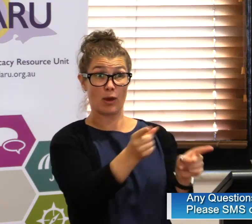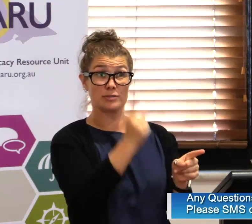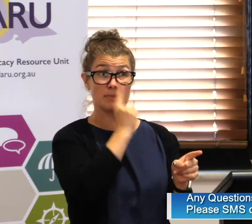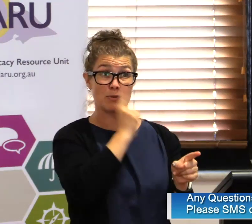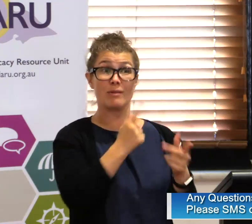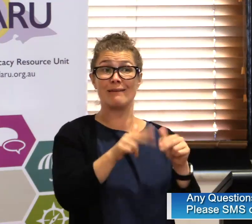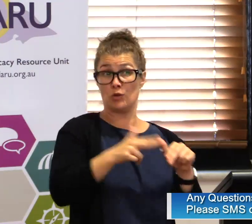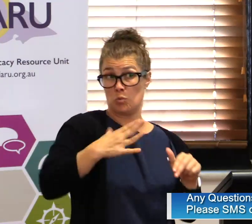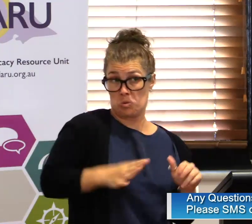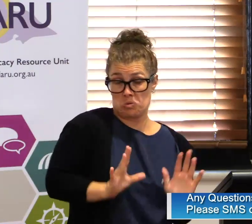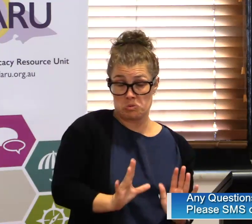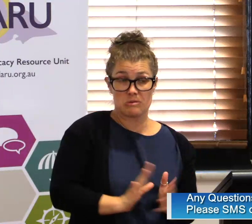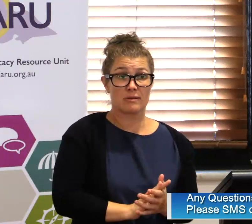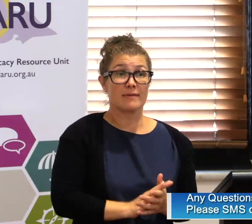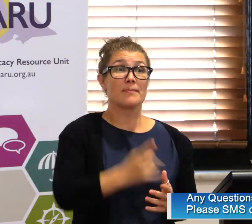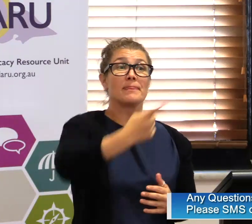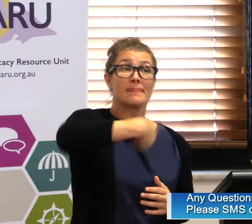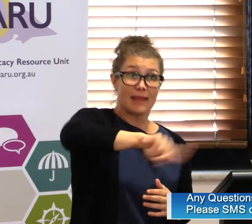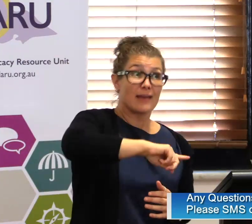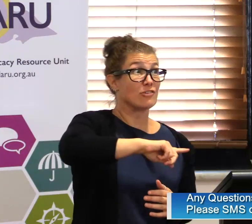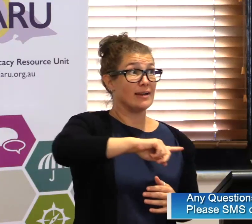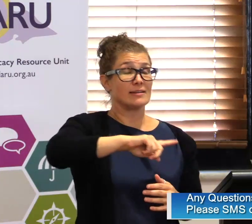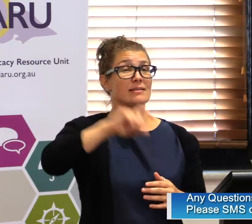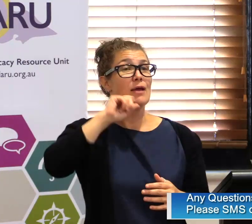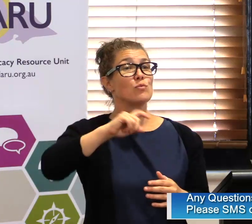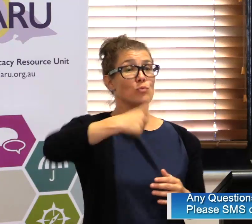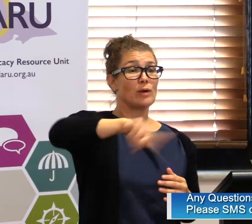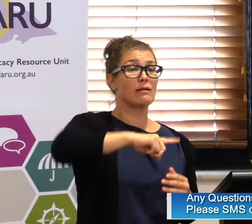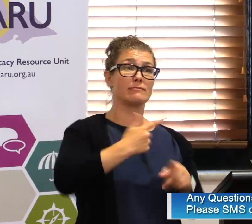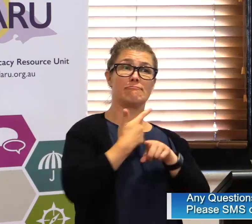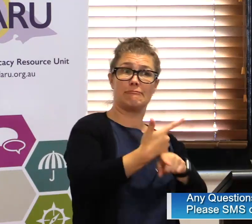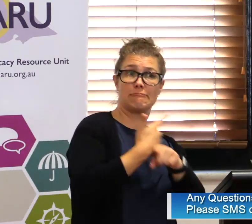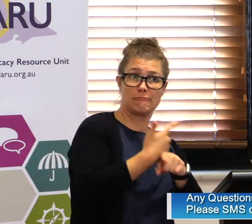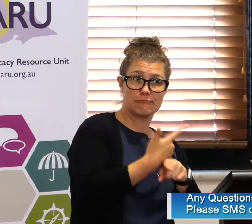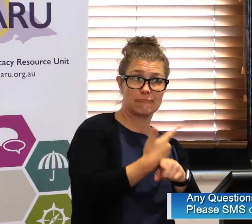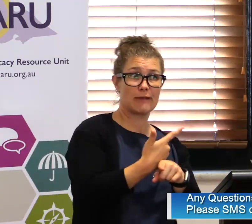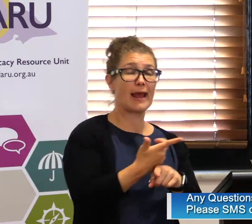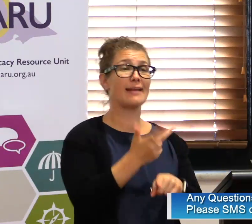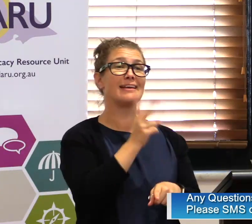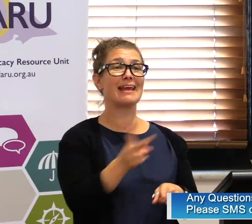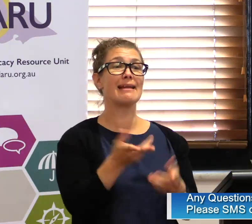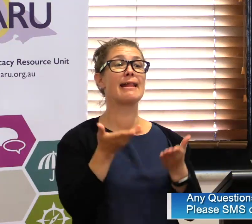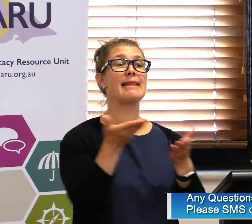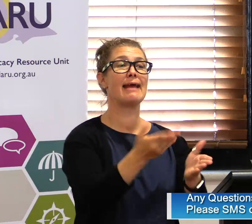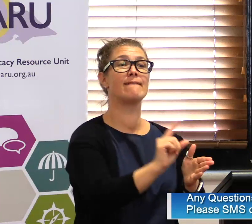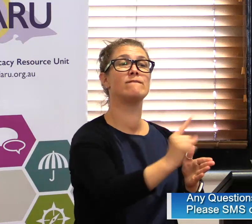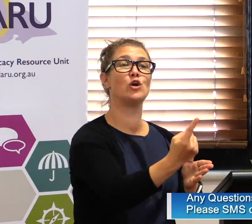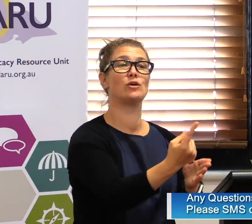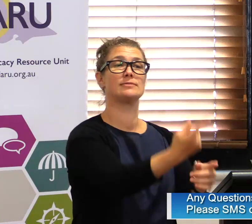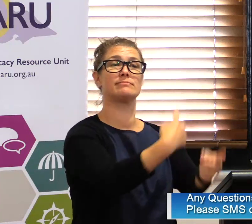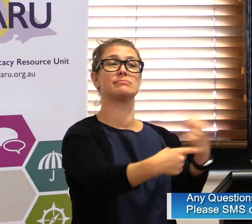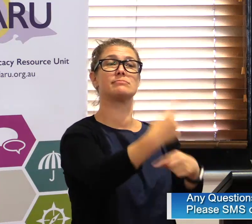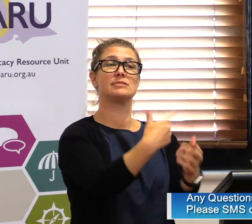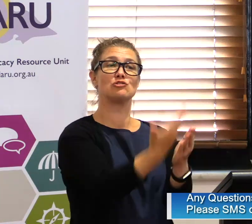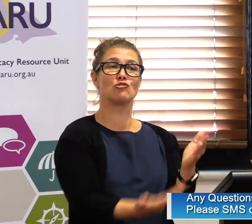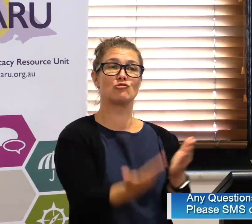their details. They will speak with you. Again, let them tell their story first, because they will have